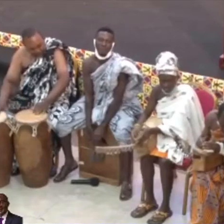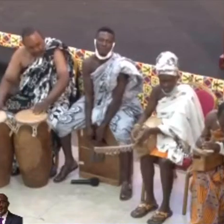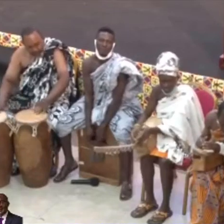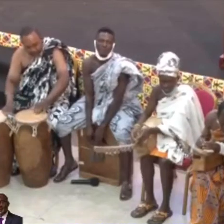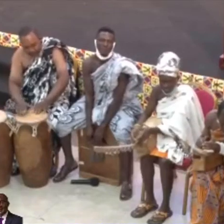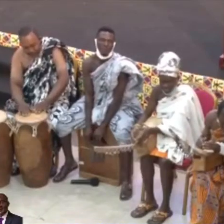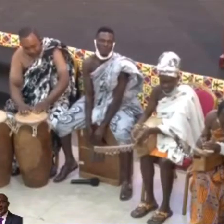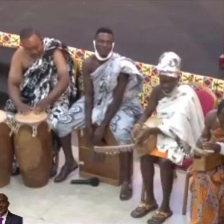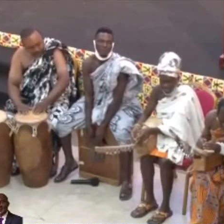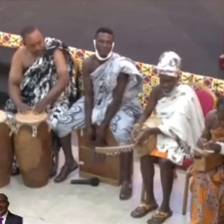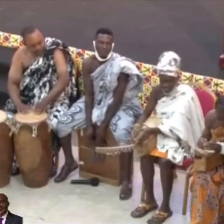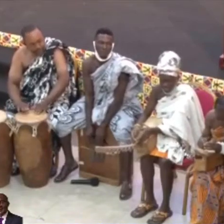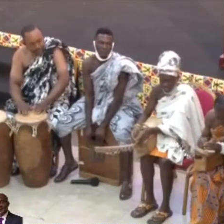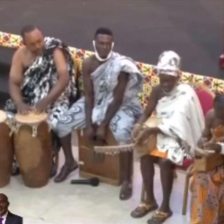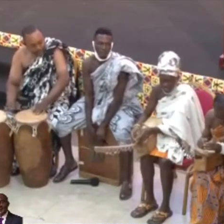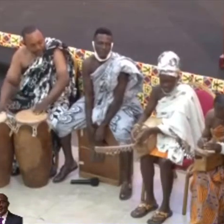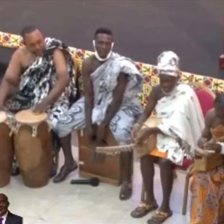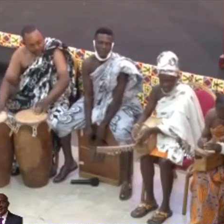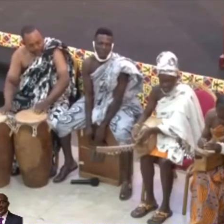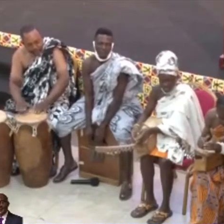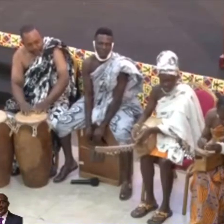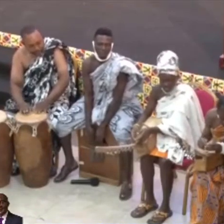Semi permanent.